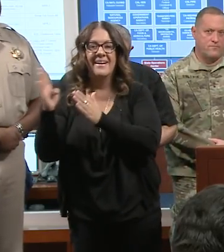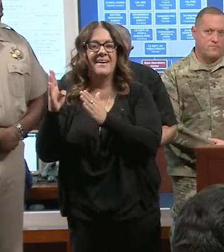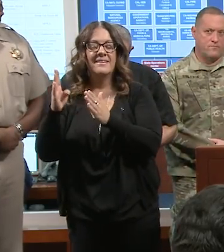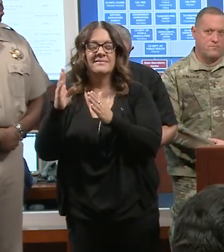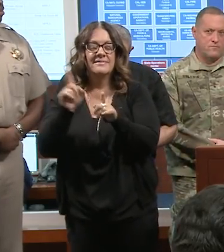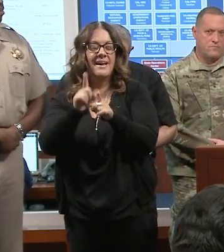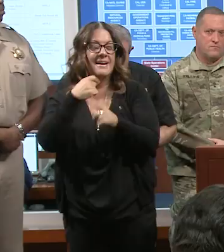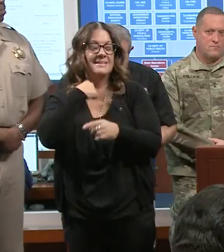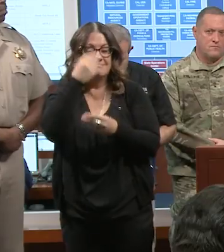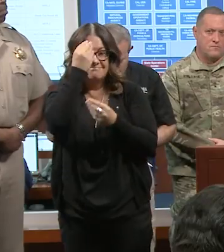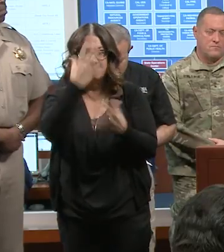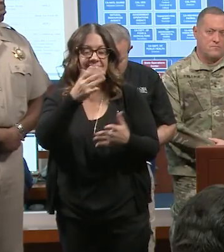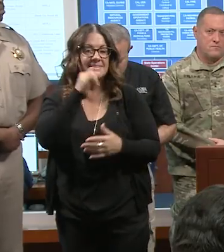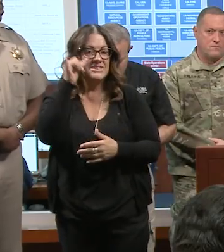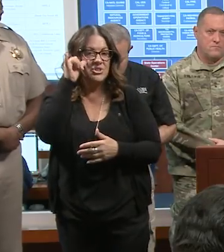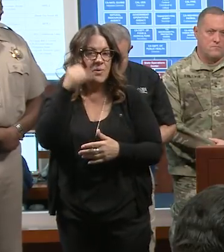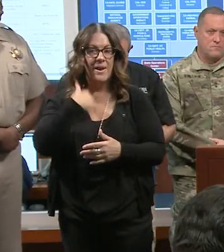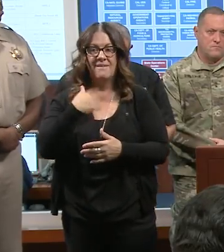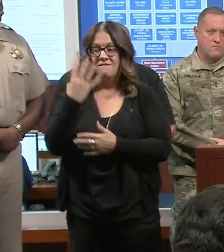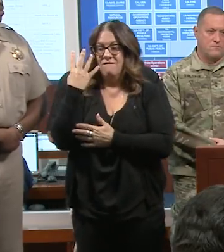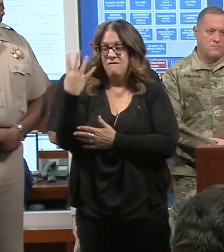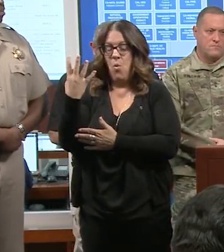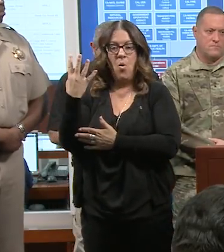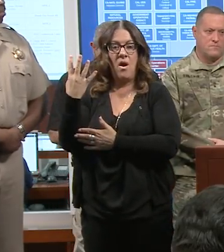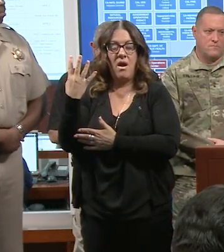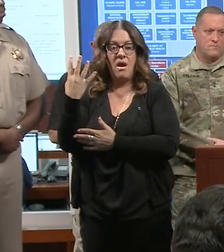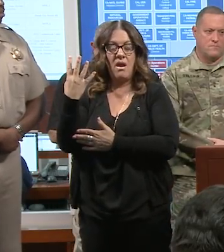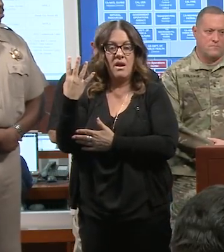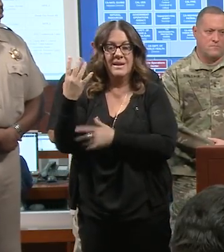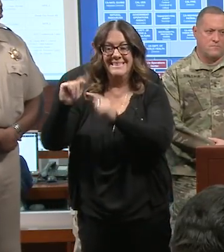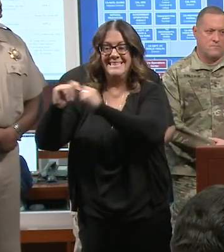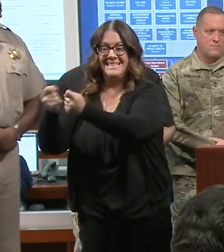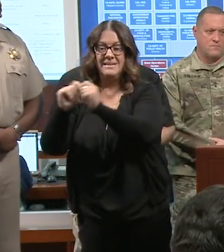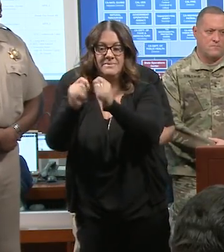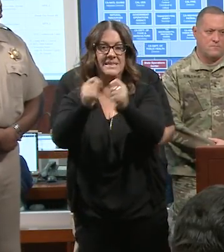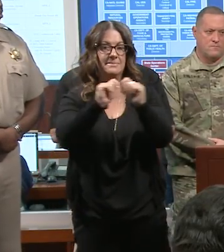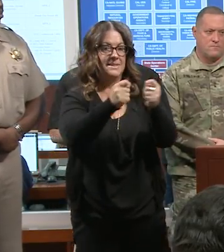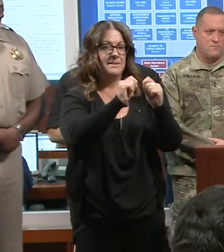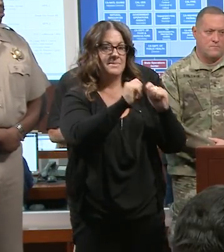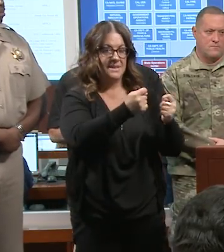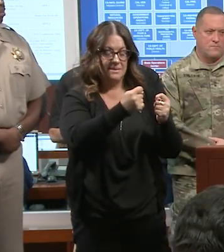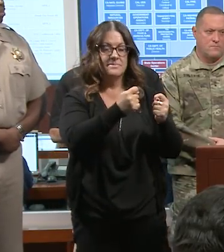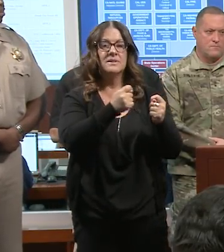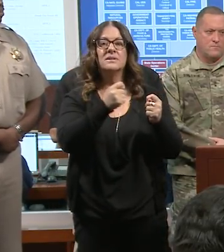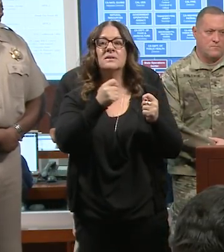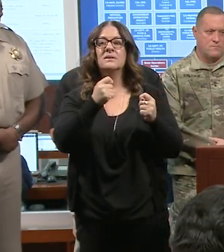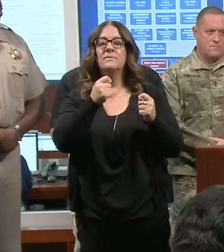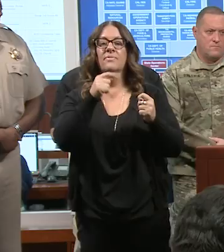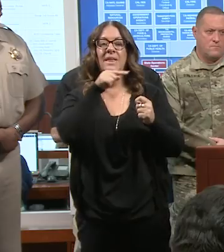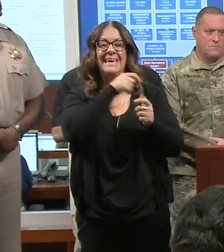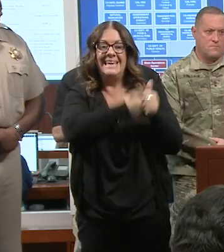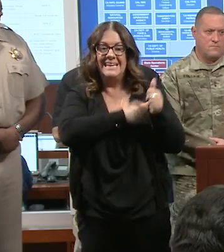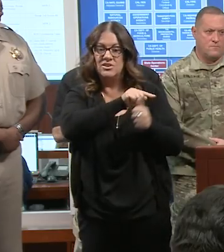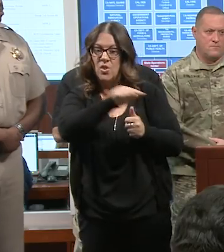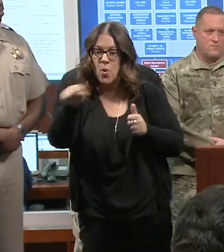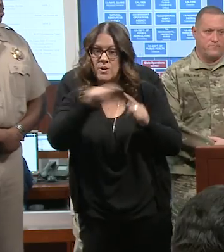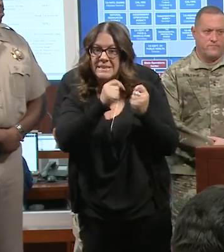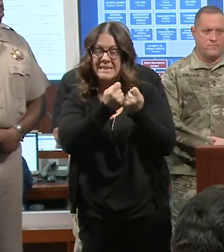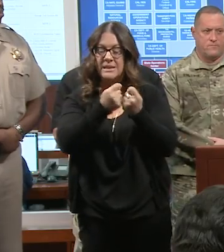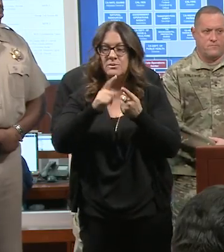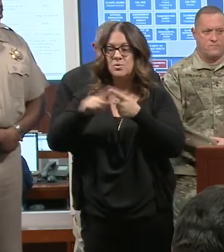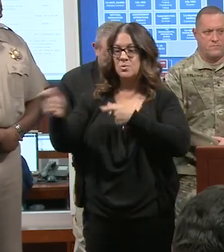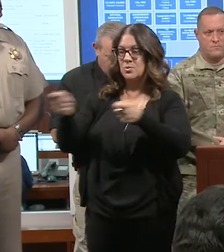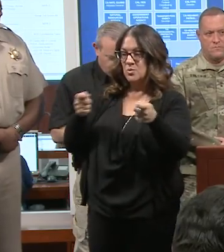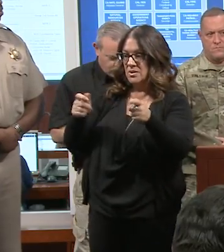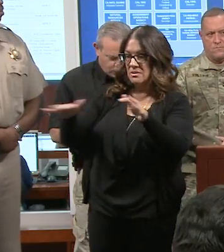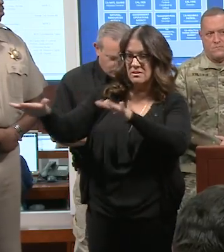have four incident management teams organized to bring all of these fires under an organization. We spent